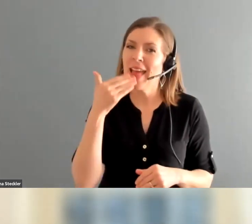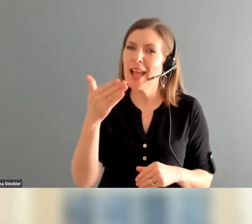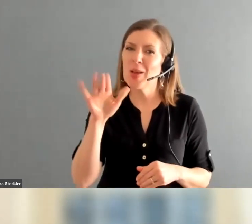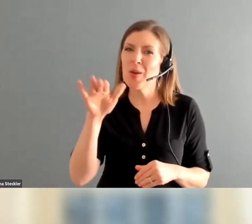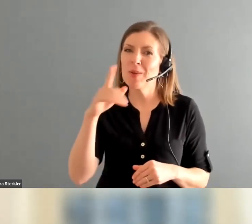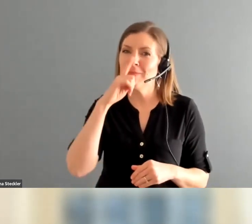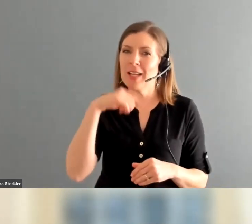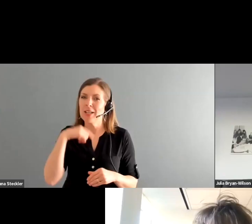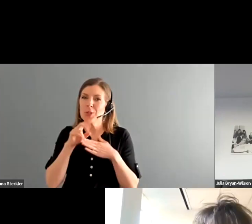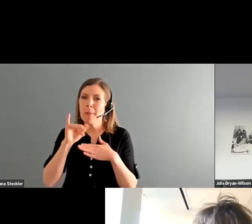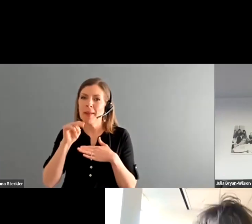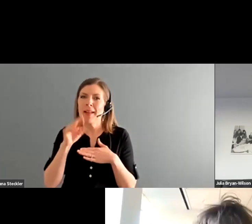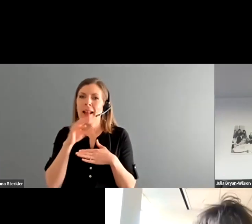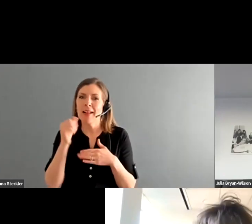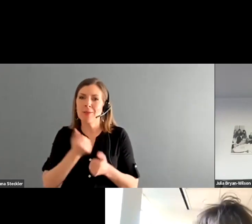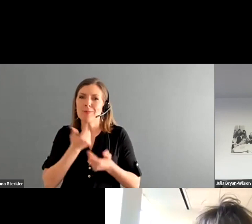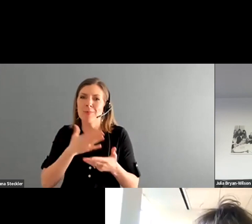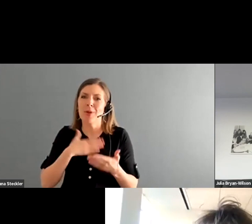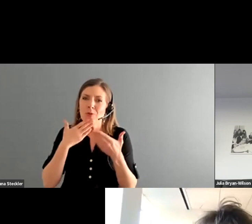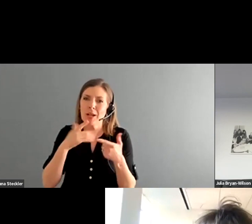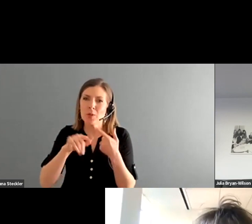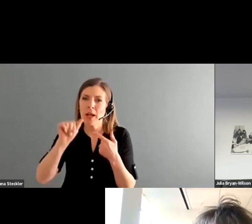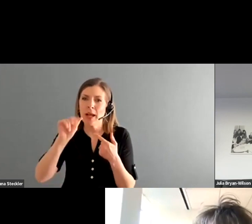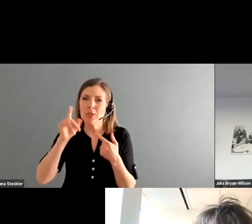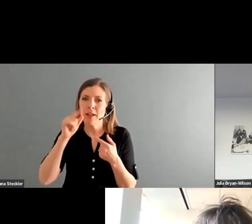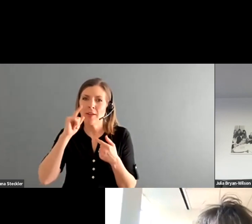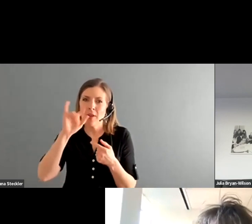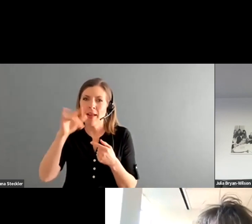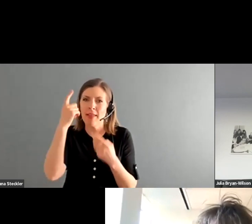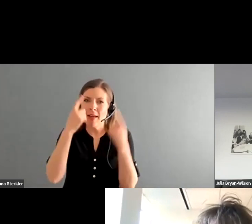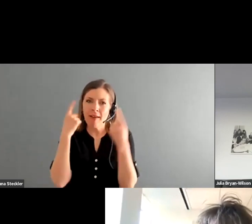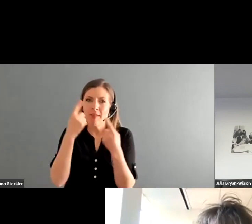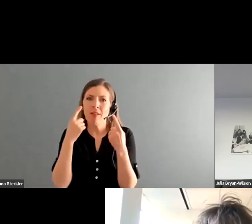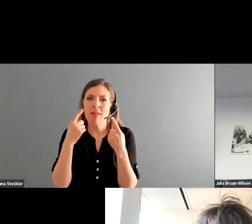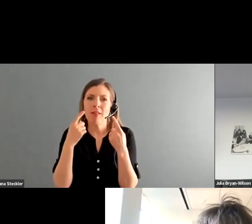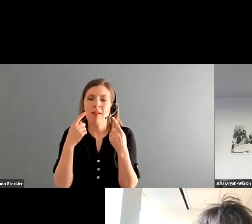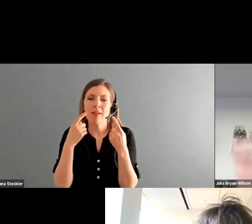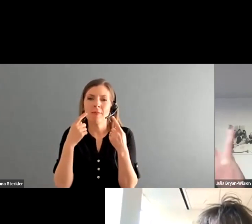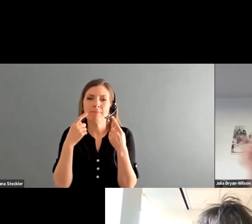just jump in and just express my gratitude to Angela for that really thoughtful